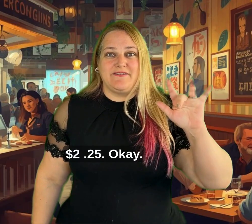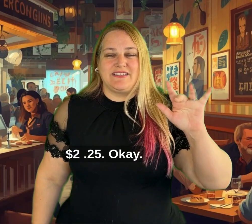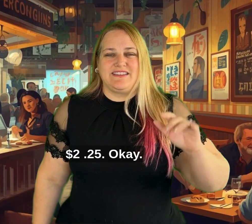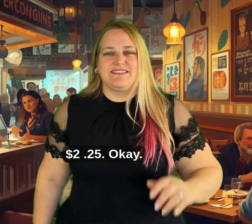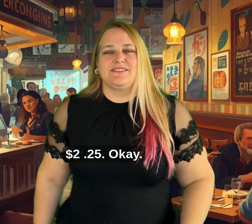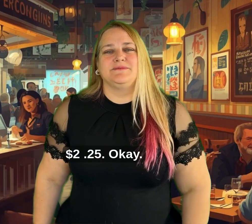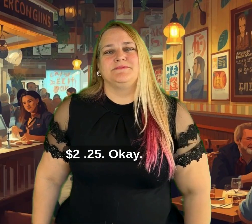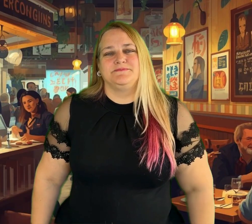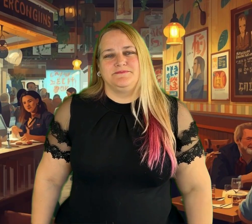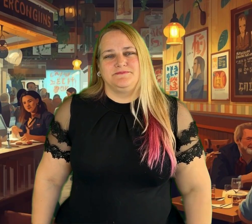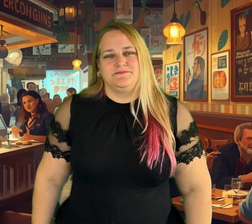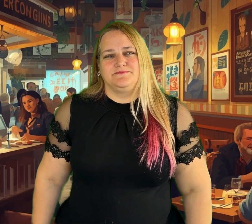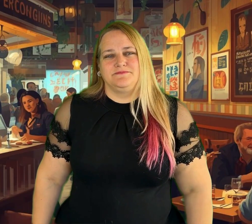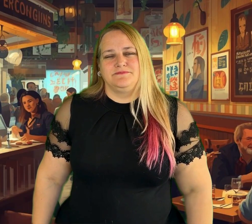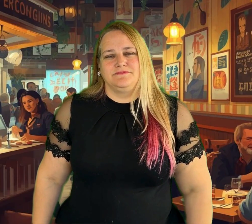$2.25.